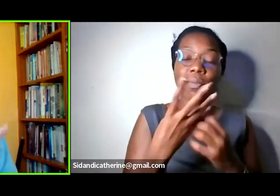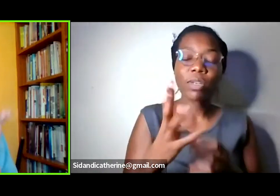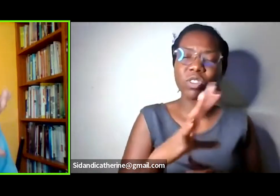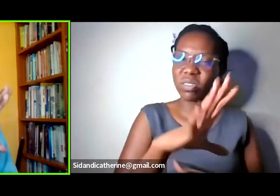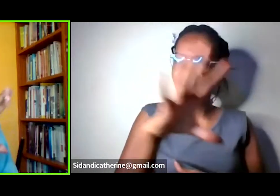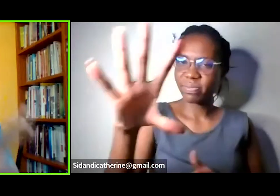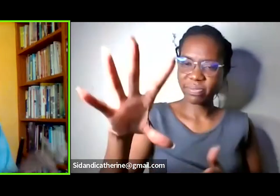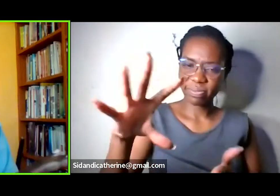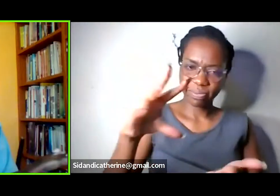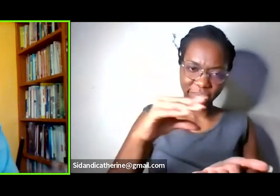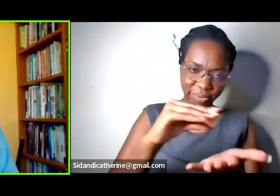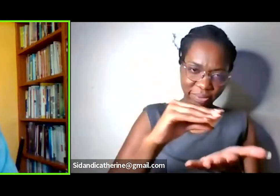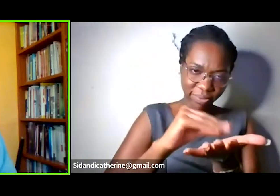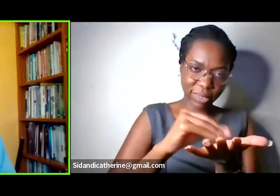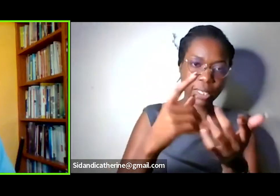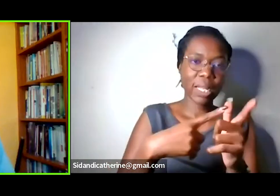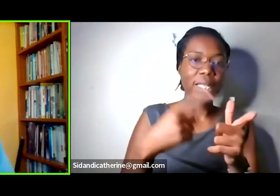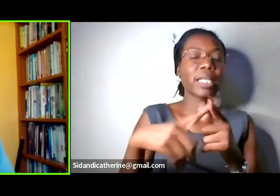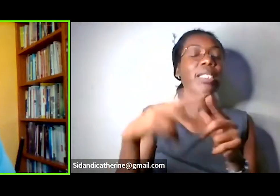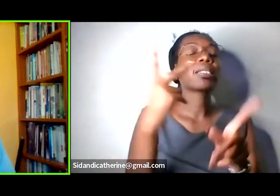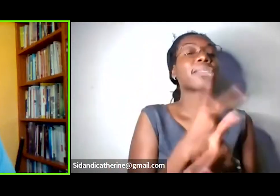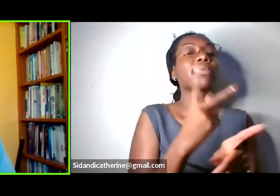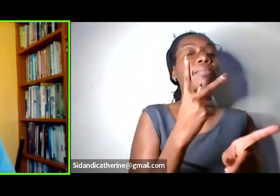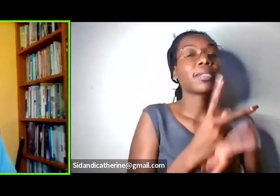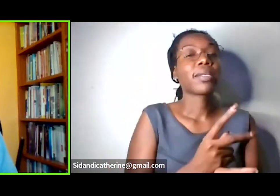shifts here and there, but it is the same.